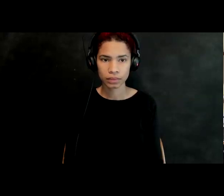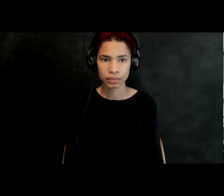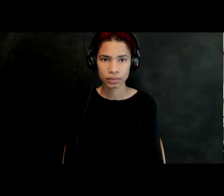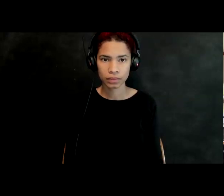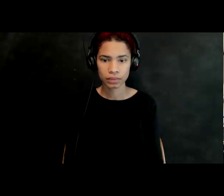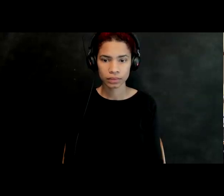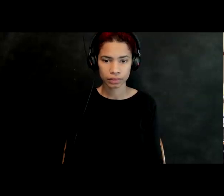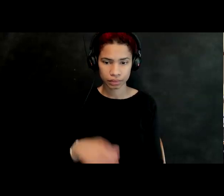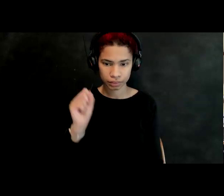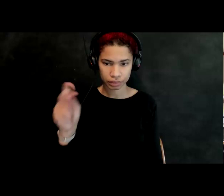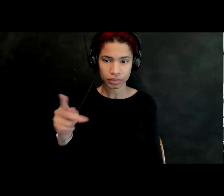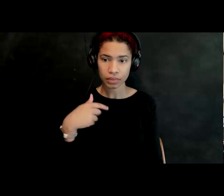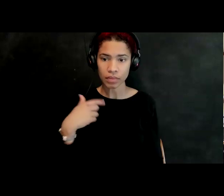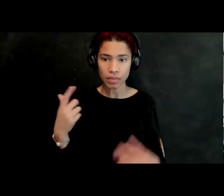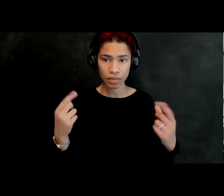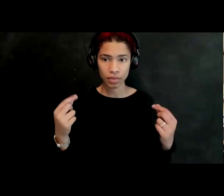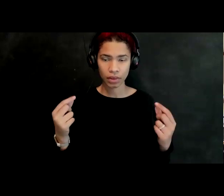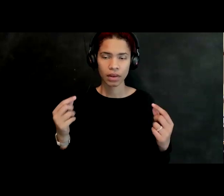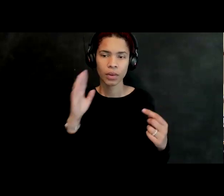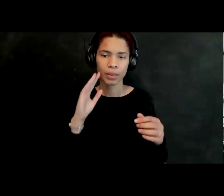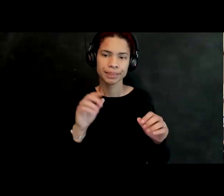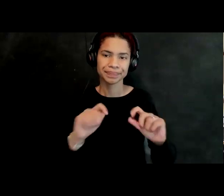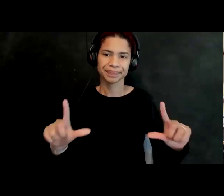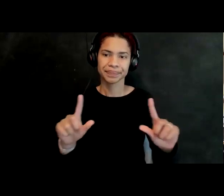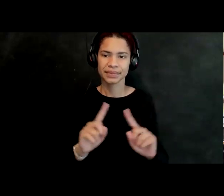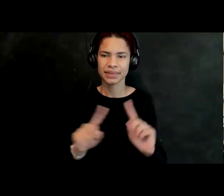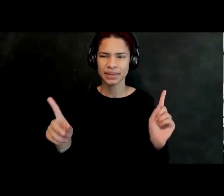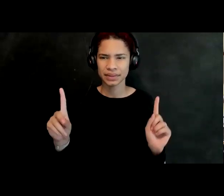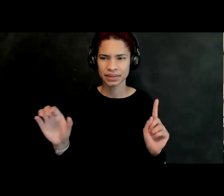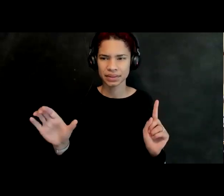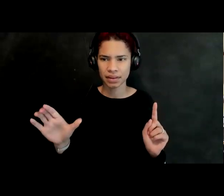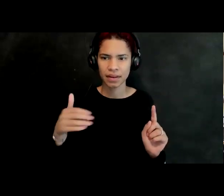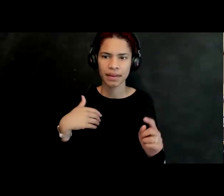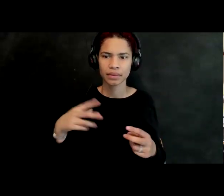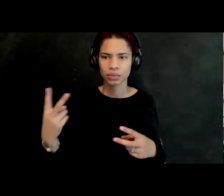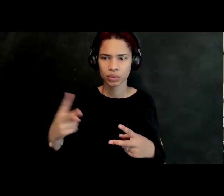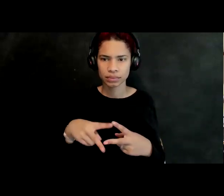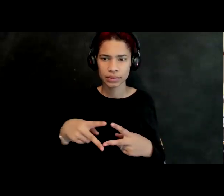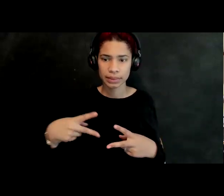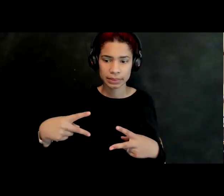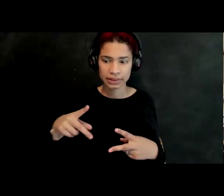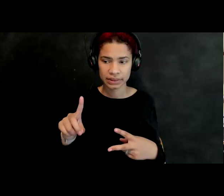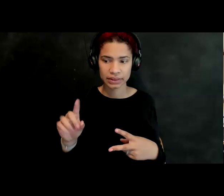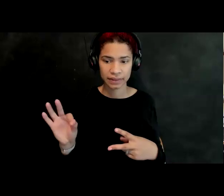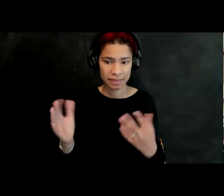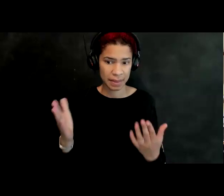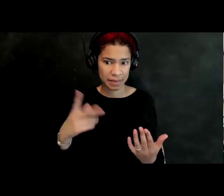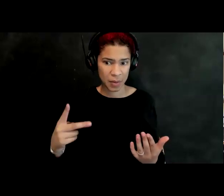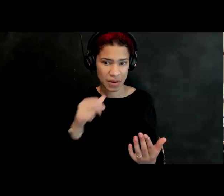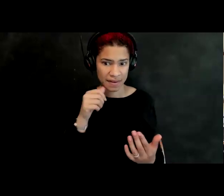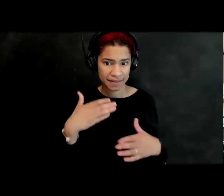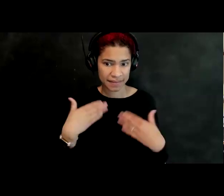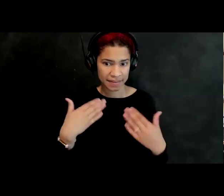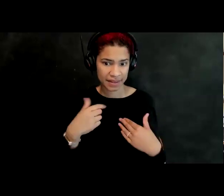So what I'm going to do is I'm going to pull a different document. I'm going to pull a PDF of it because I have it as a PDF. Maybe PowerPoint just doesn't like me right